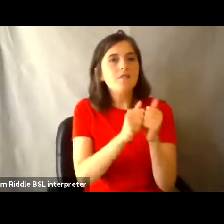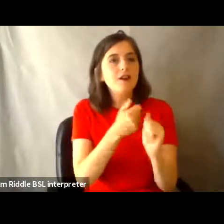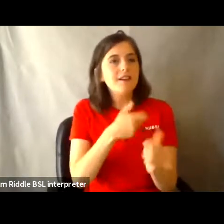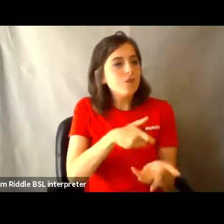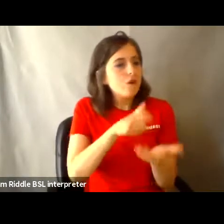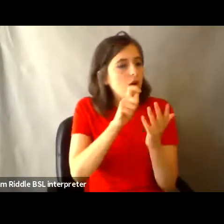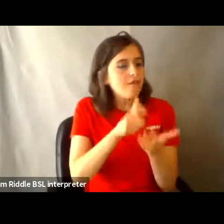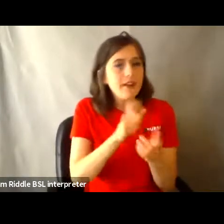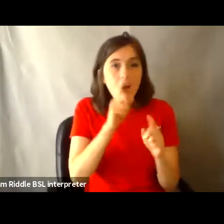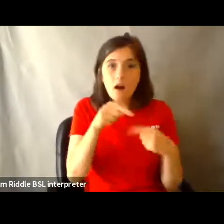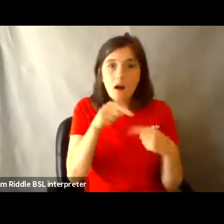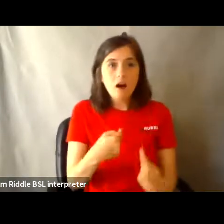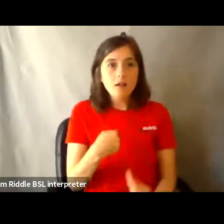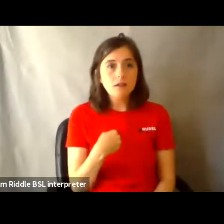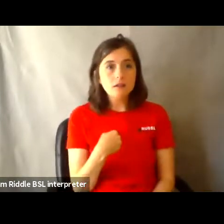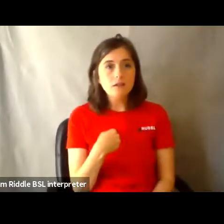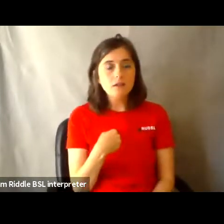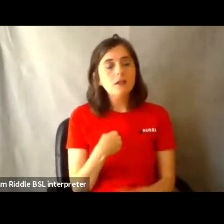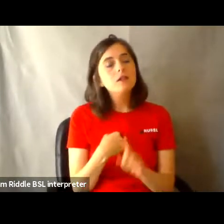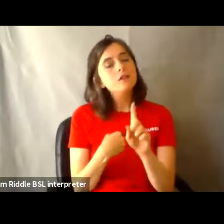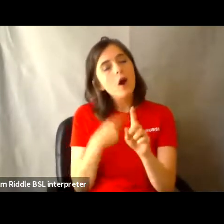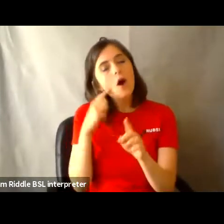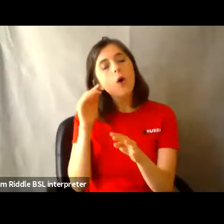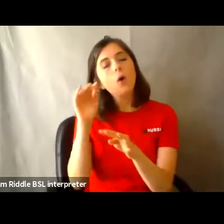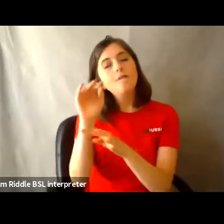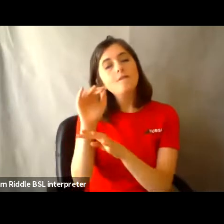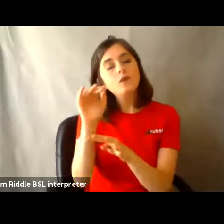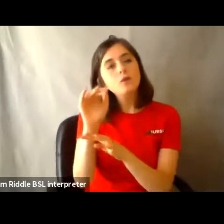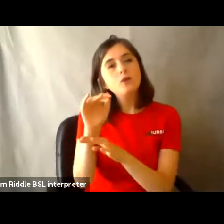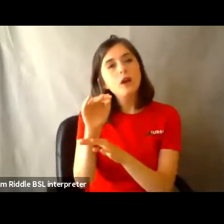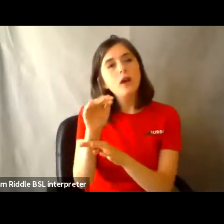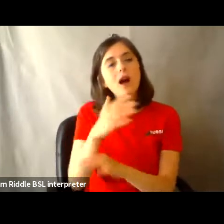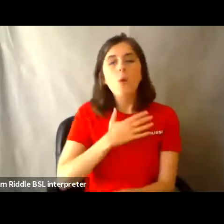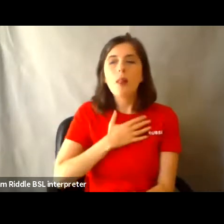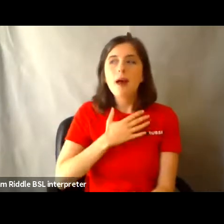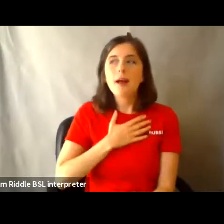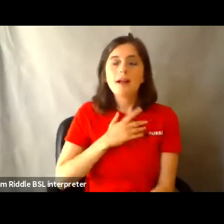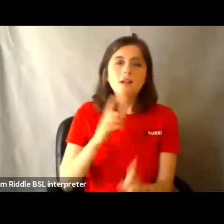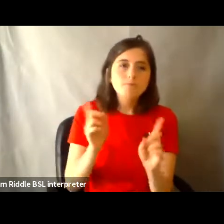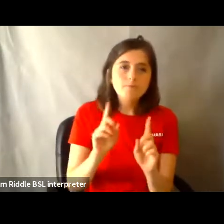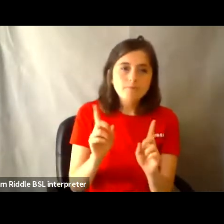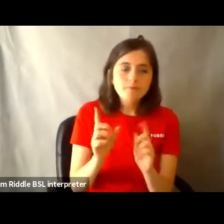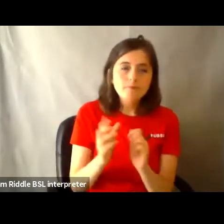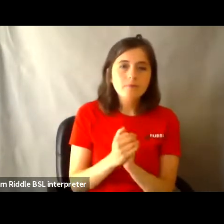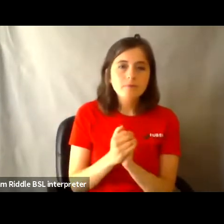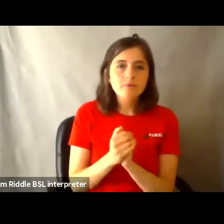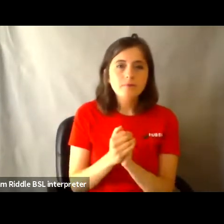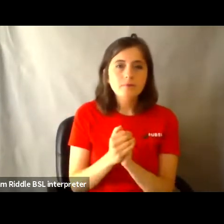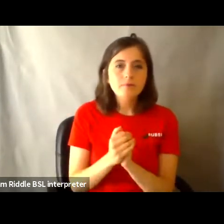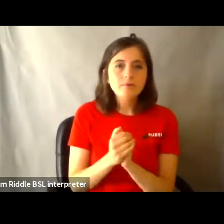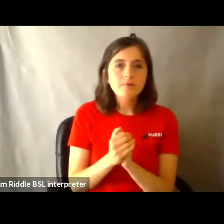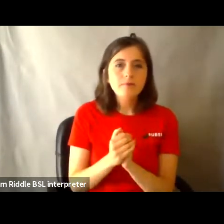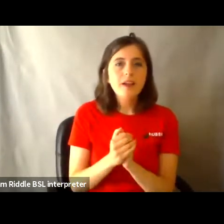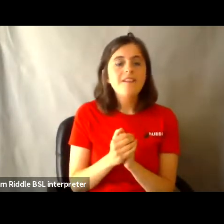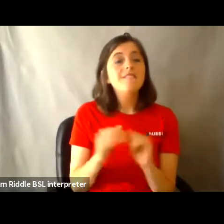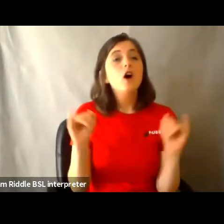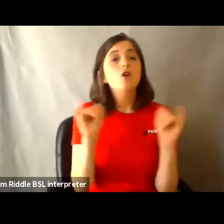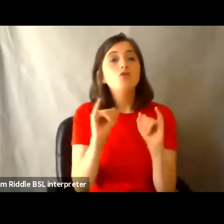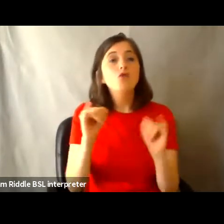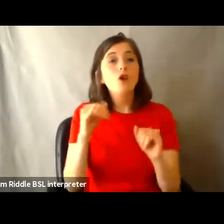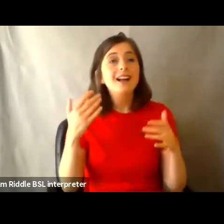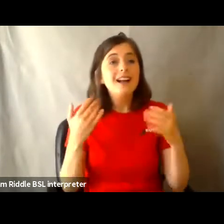So in the future, I would really like it if chronic illnesses were